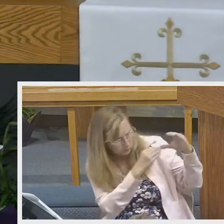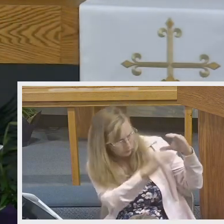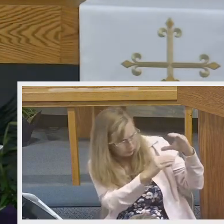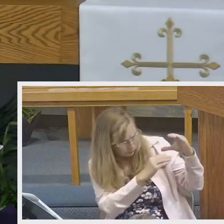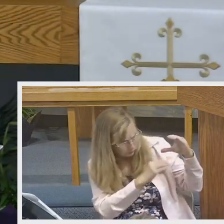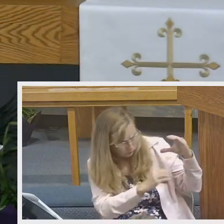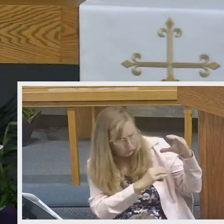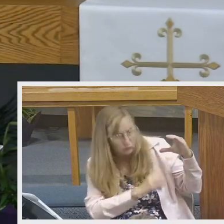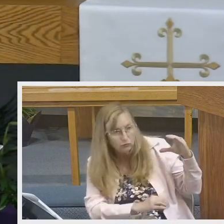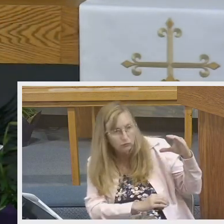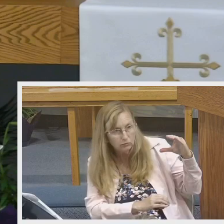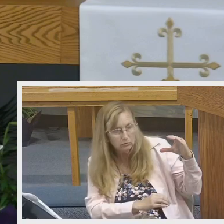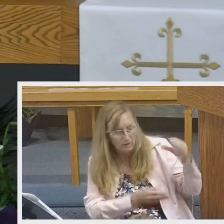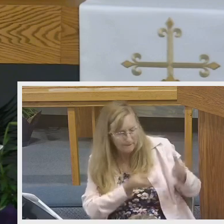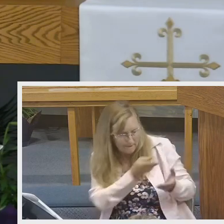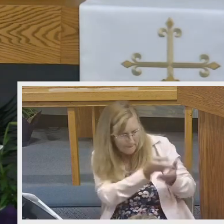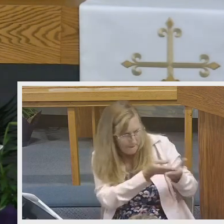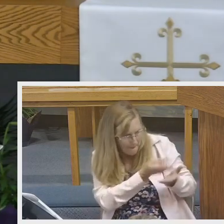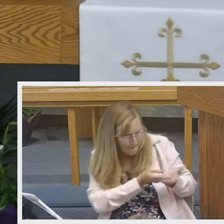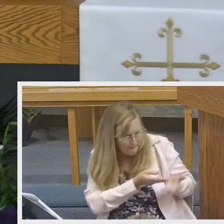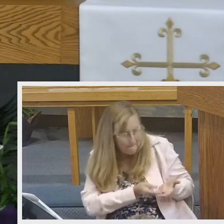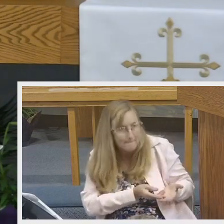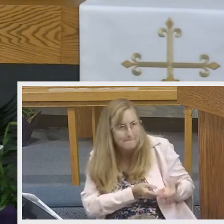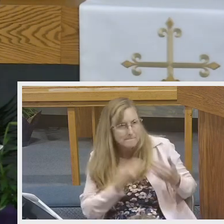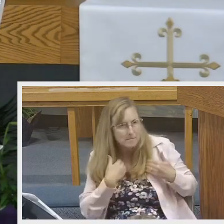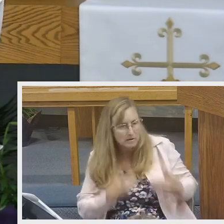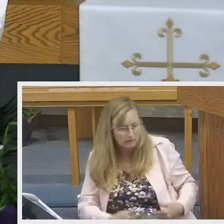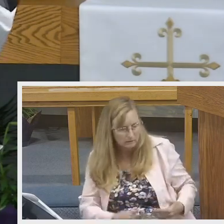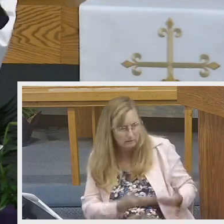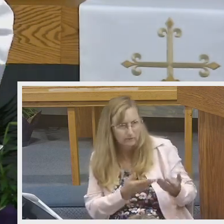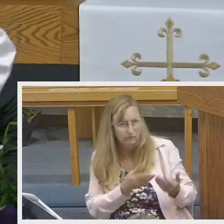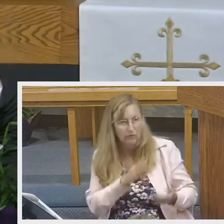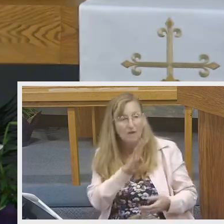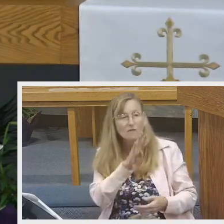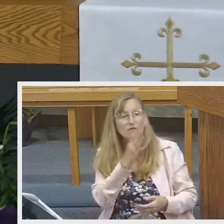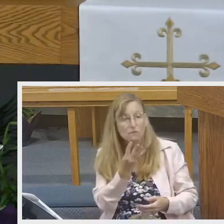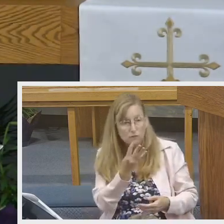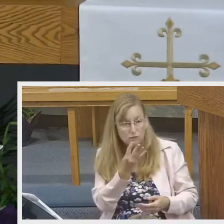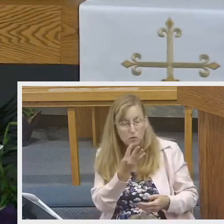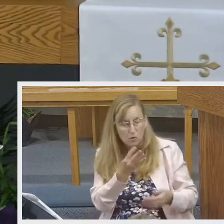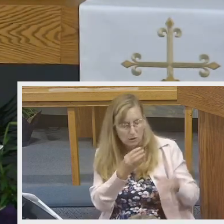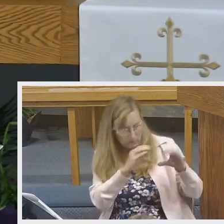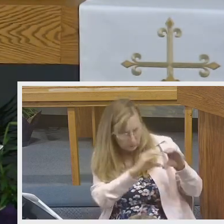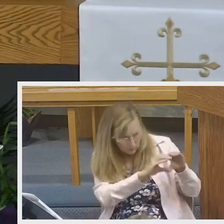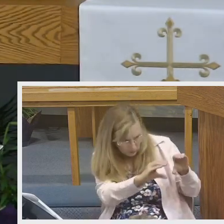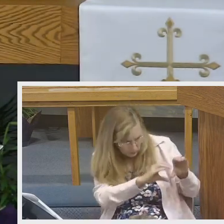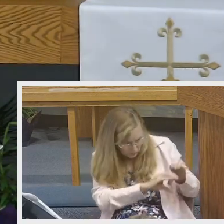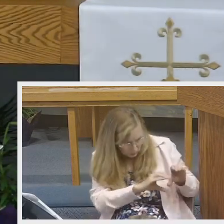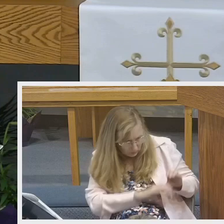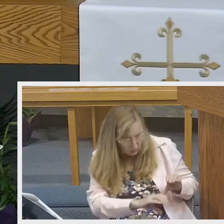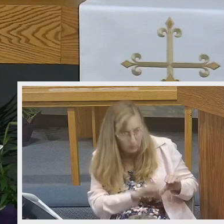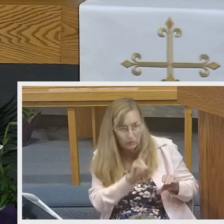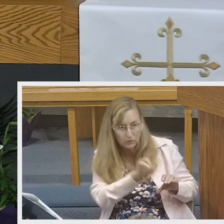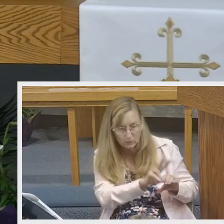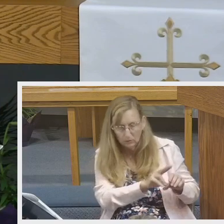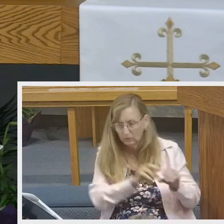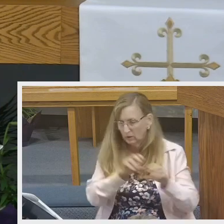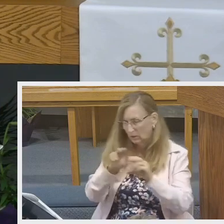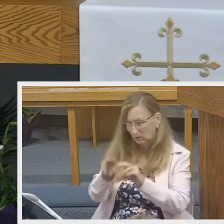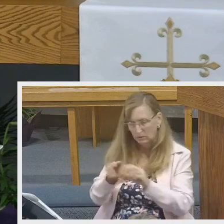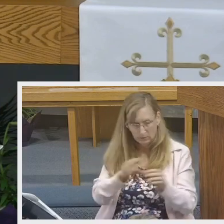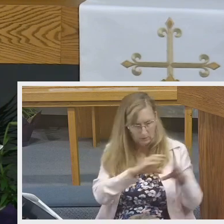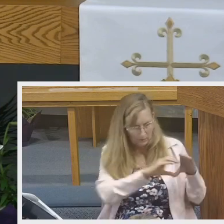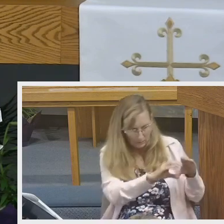would be placed. The Garden Tomb has four shelves, two on each side. What's